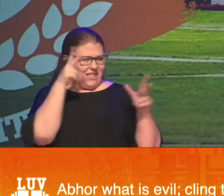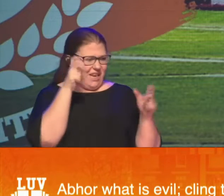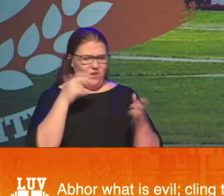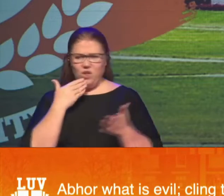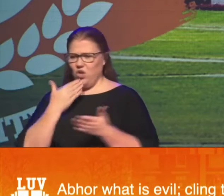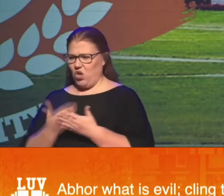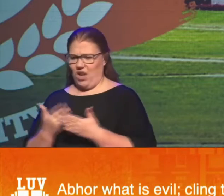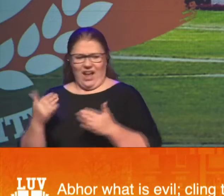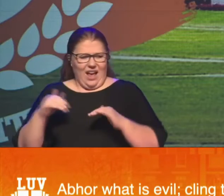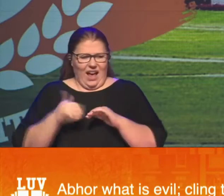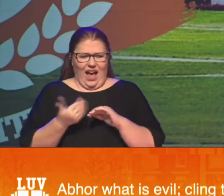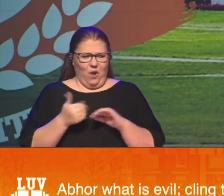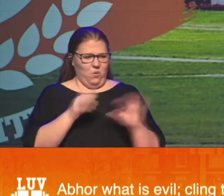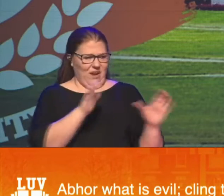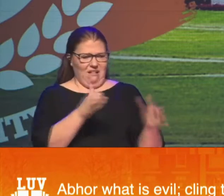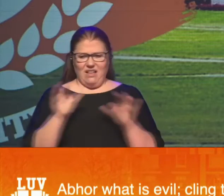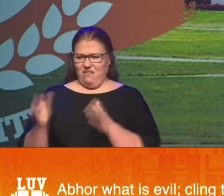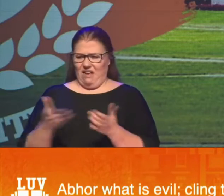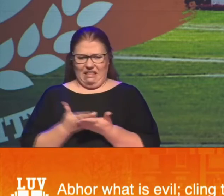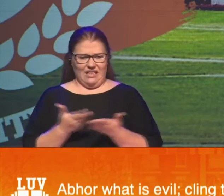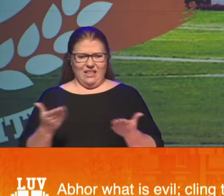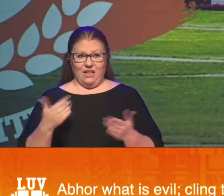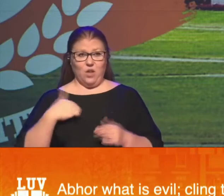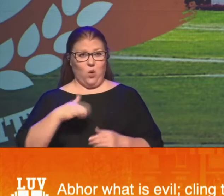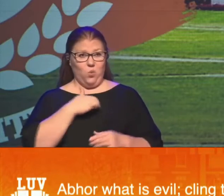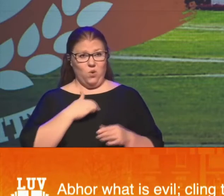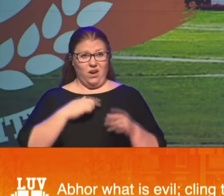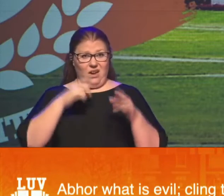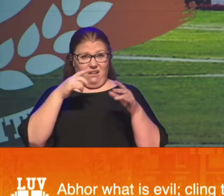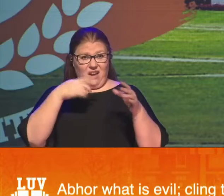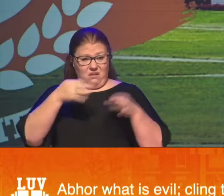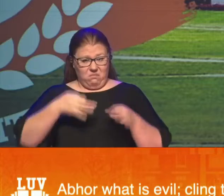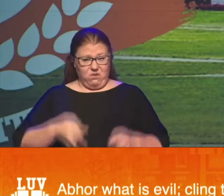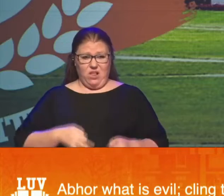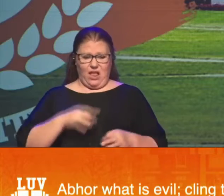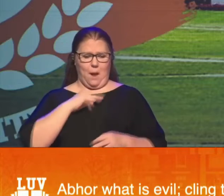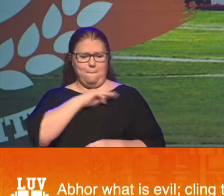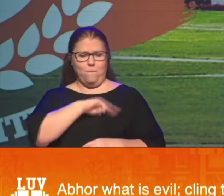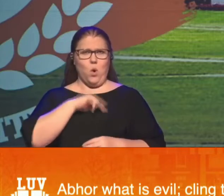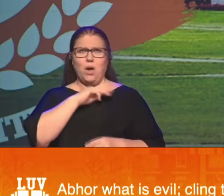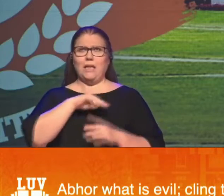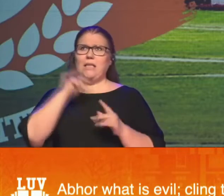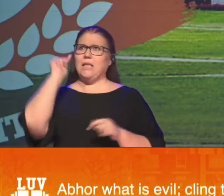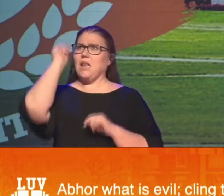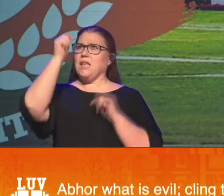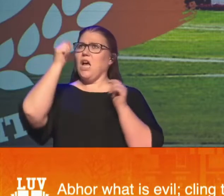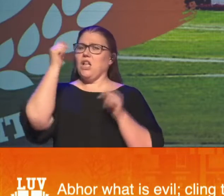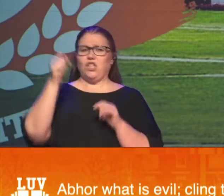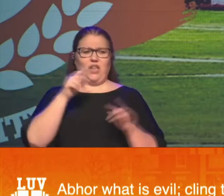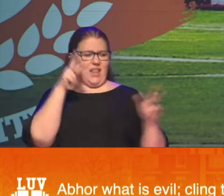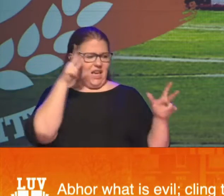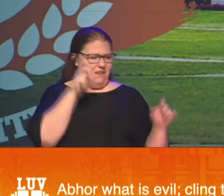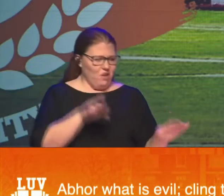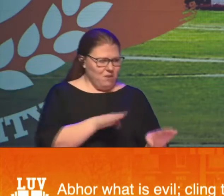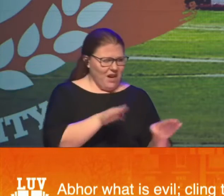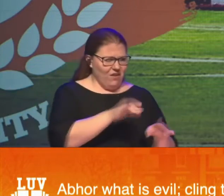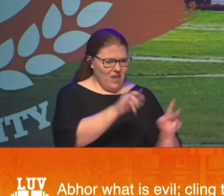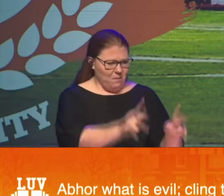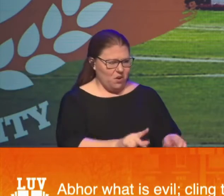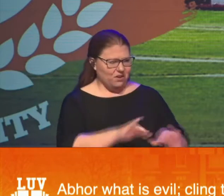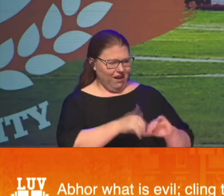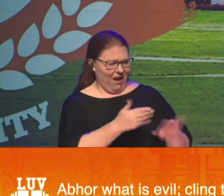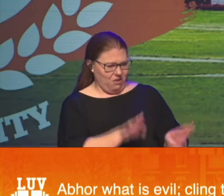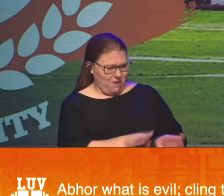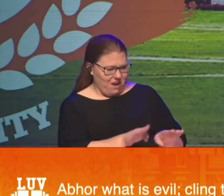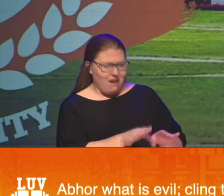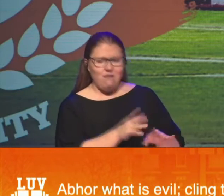How are we going to classify these things? Are we going to go into moralistic theism and say evil are these behaviors and this person and the way they act?